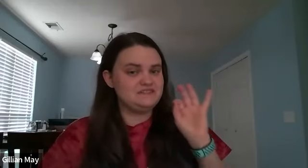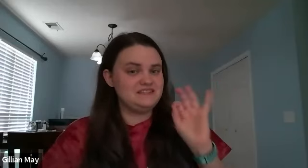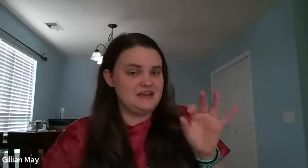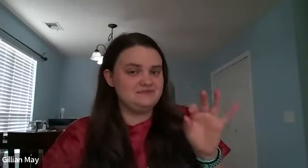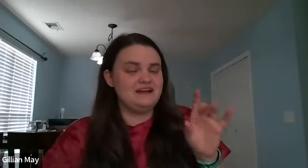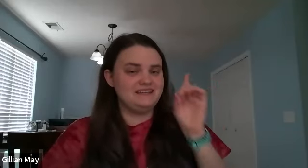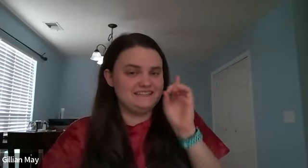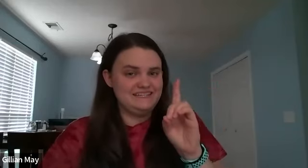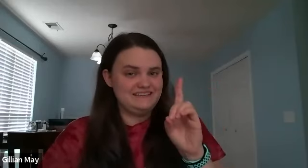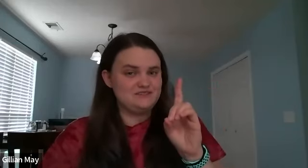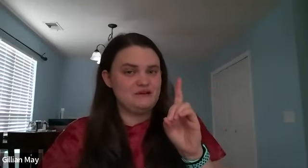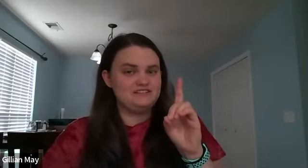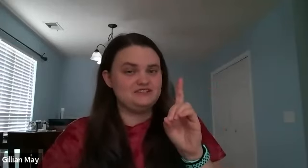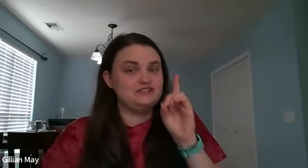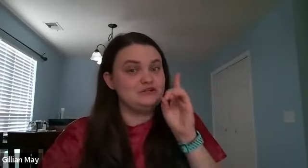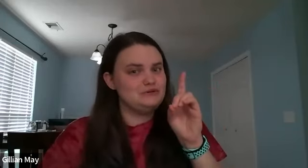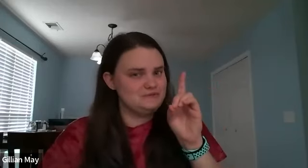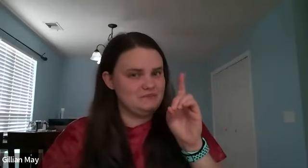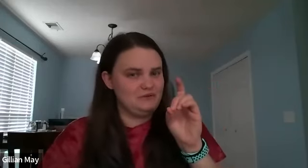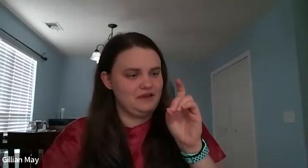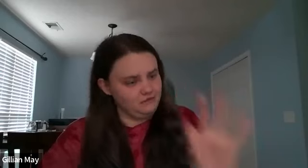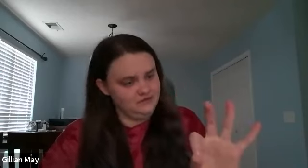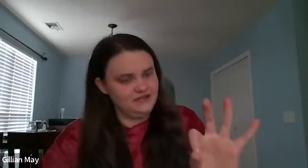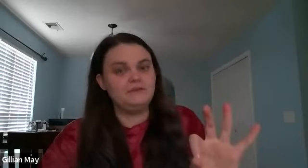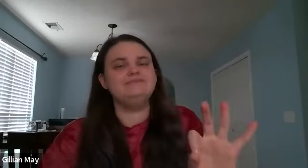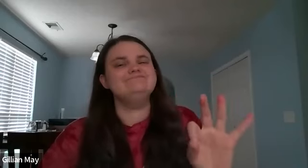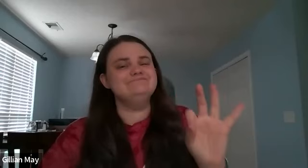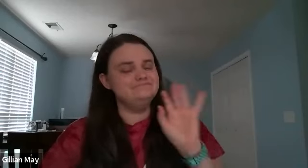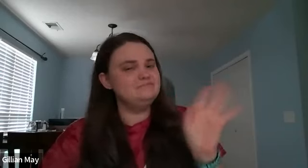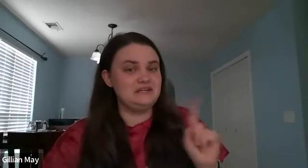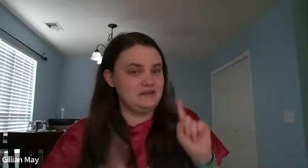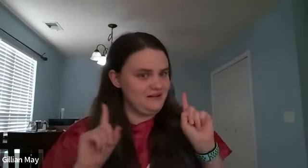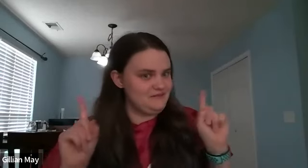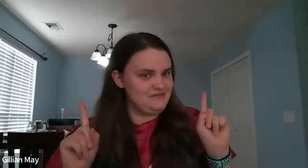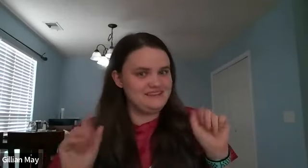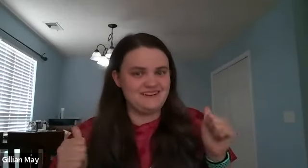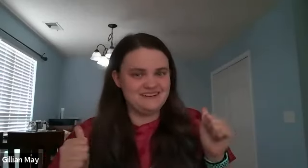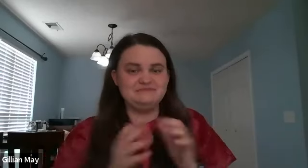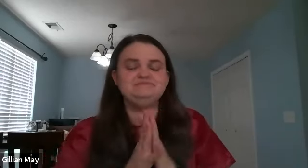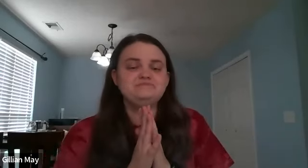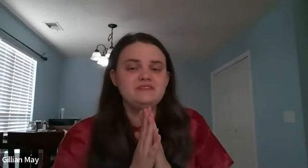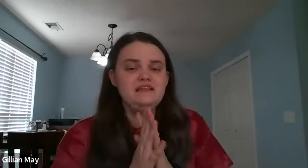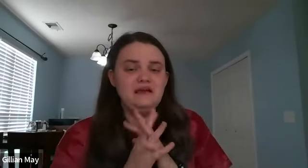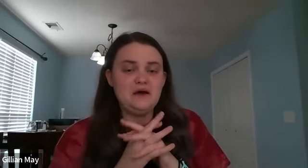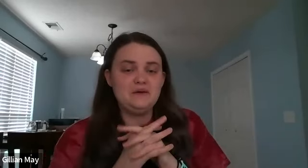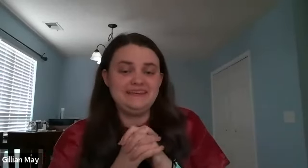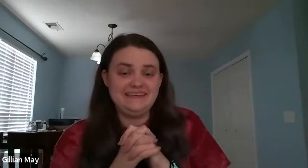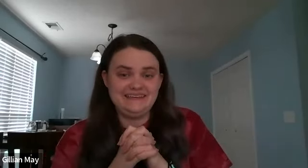the times when I get to D, that's when I start to lose people. They go, I'm like, but y'all got them all right. It's awesome. E.